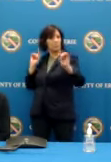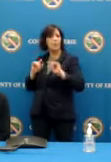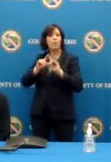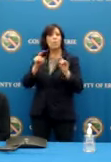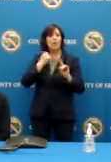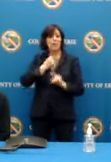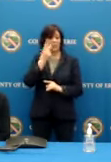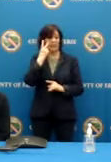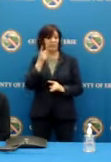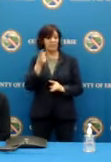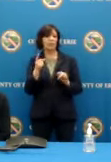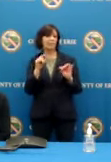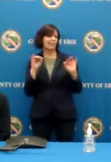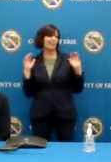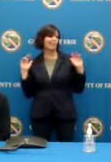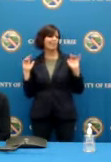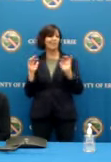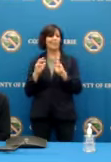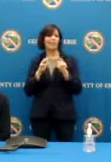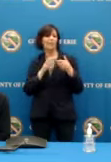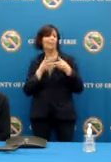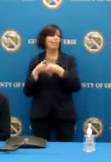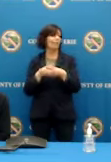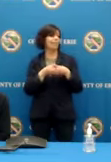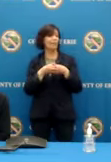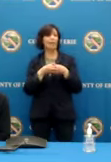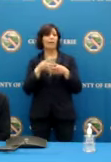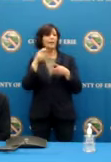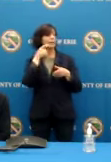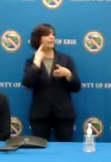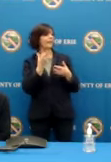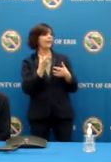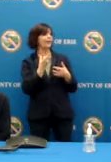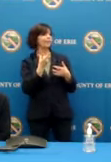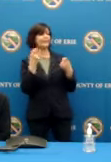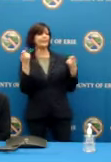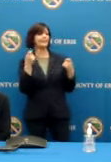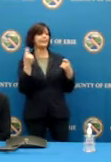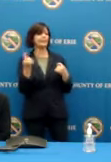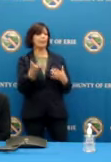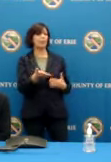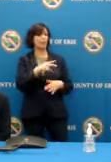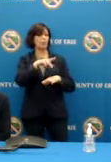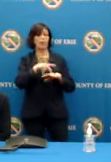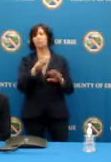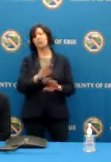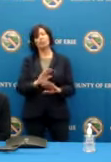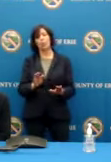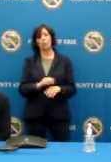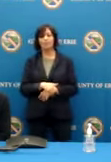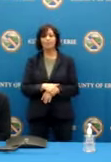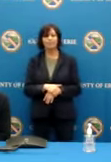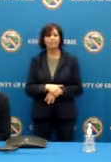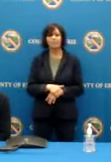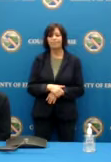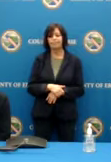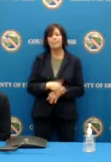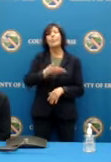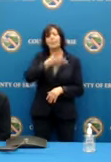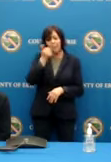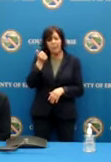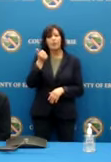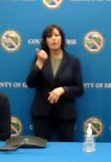what appears to be an attempt by a church to do a mass of some type in our parks, we're going to have to break it up. So it's just better to